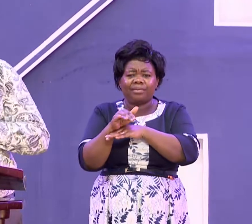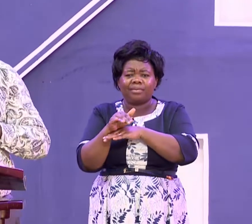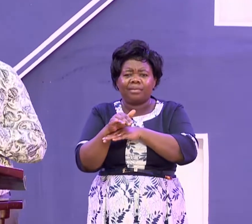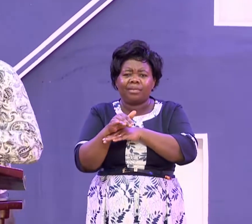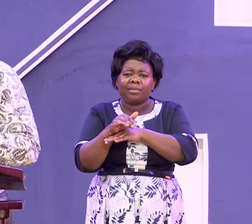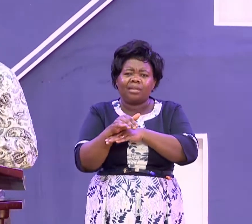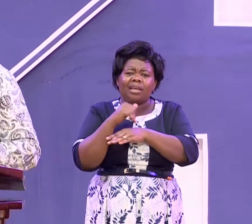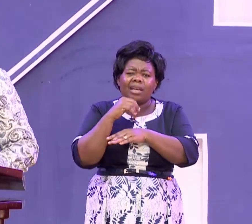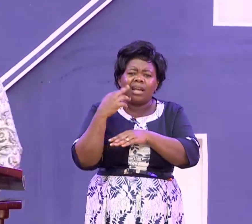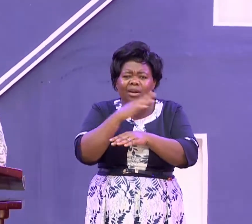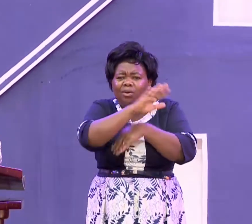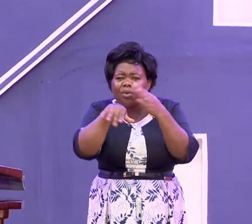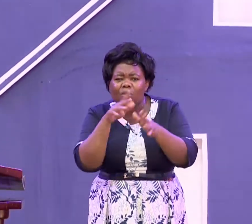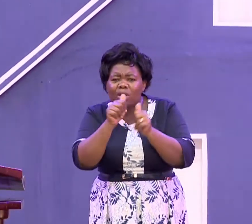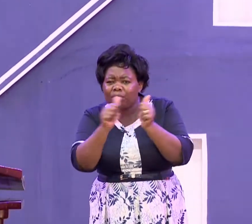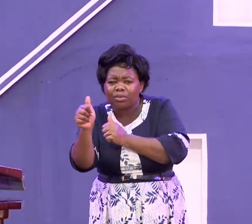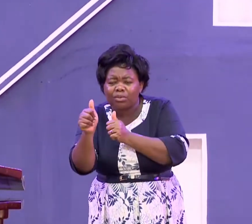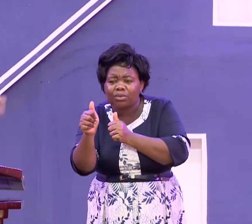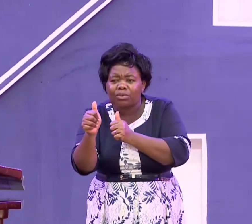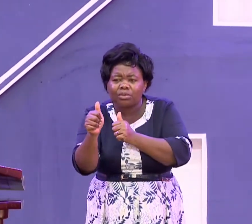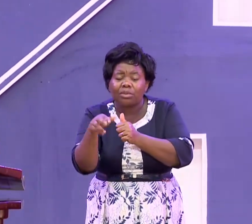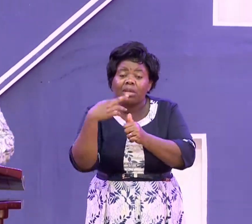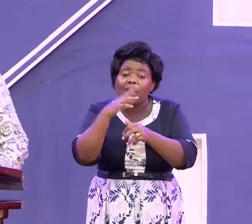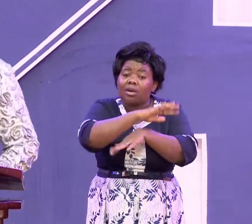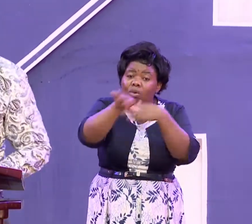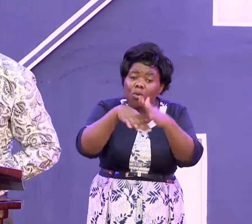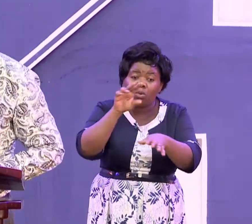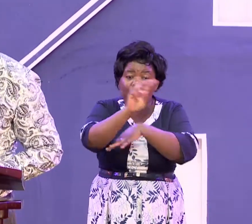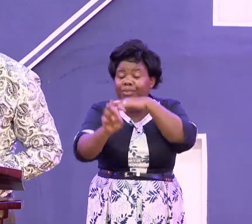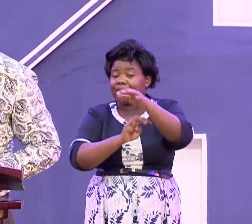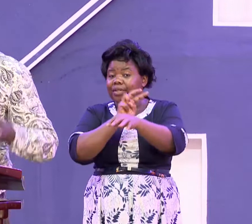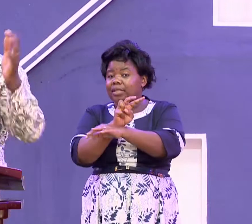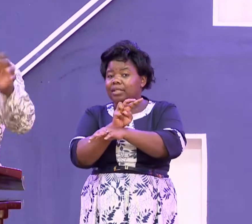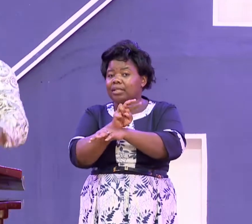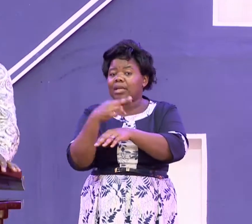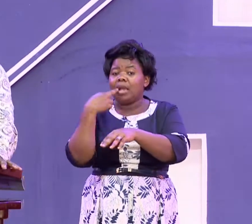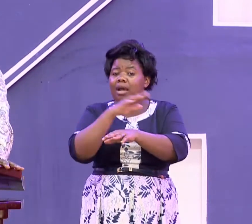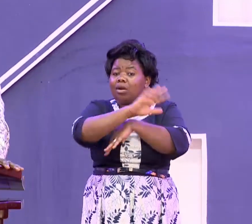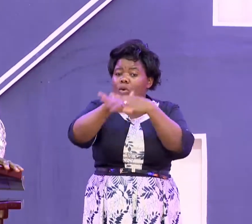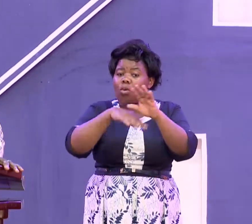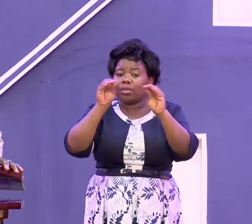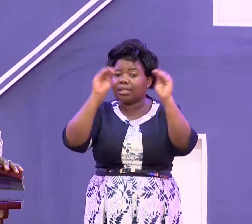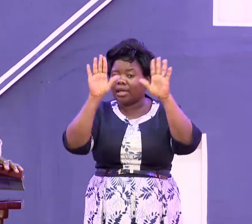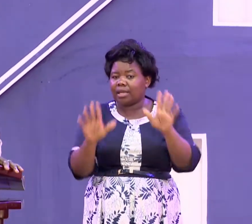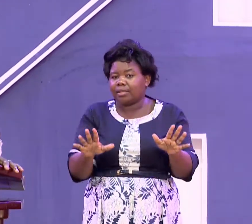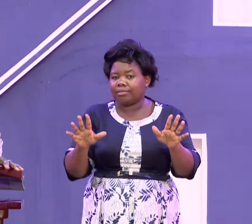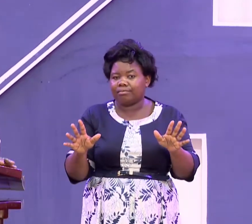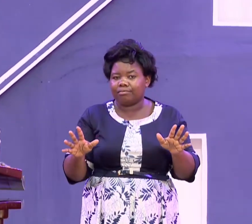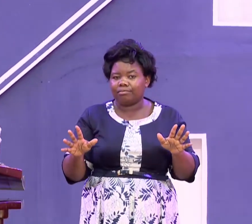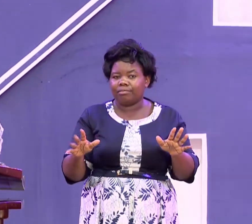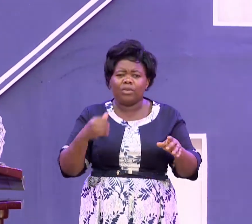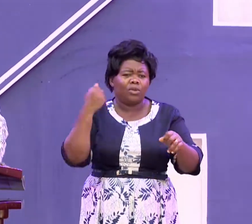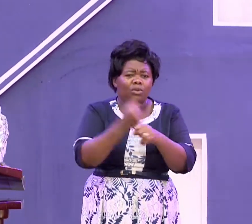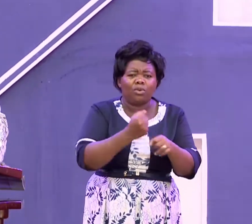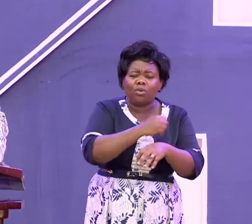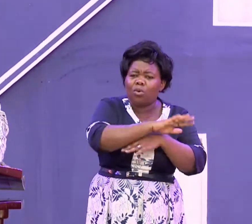Are all apostles? Bonna batume. Are all prophets? Bonna bannabbi. Are all teachers? Bonna bayigiriza. Do